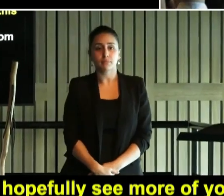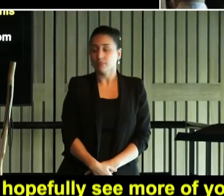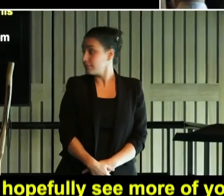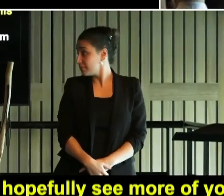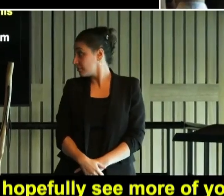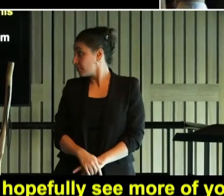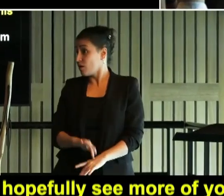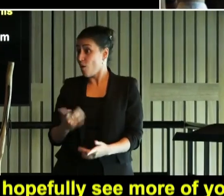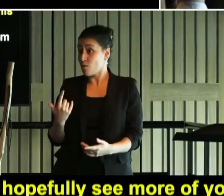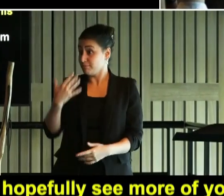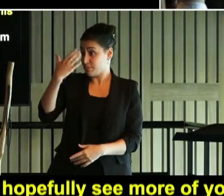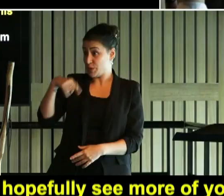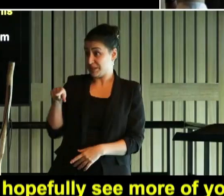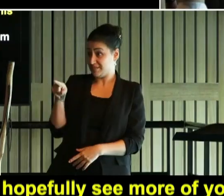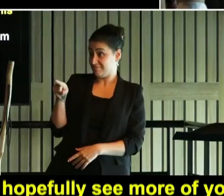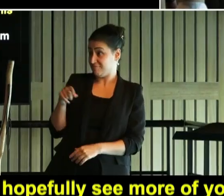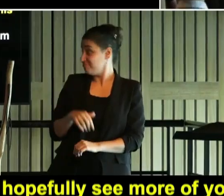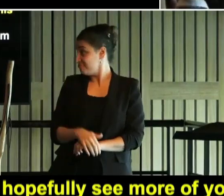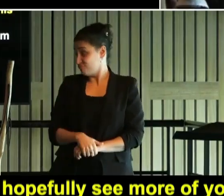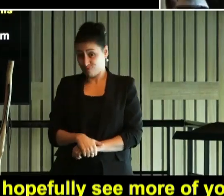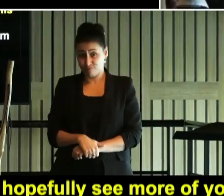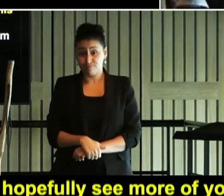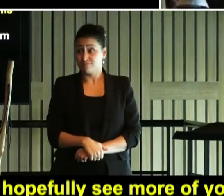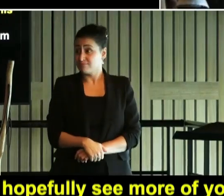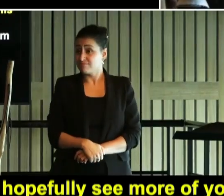In person, perhaps.